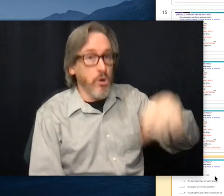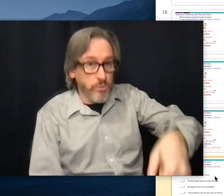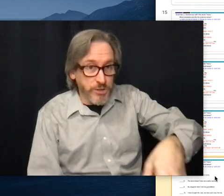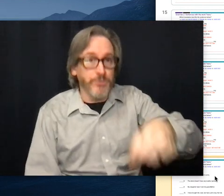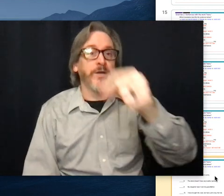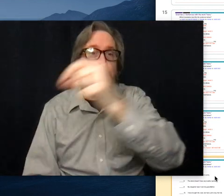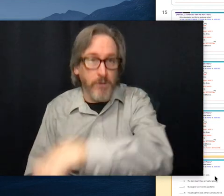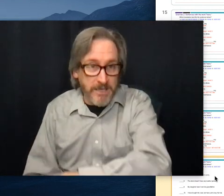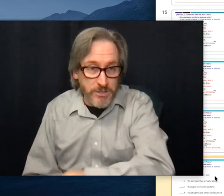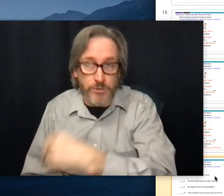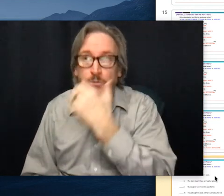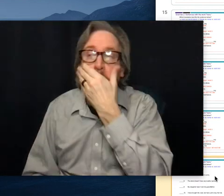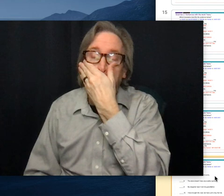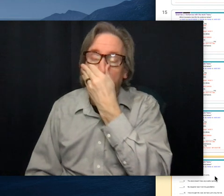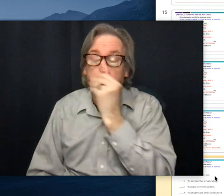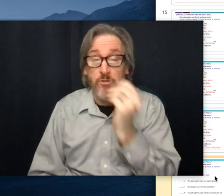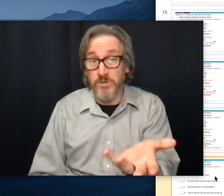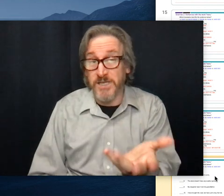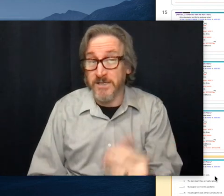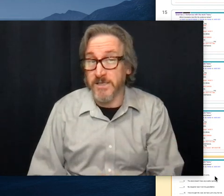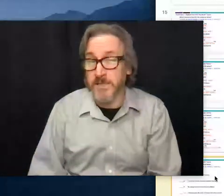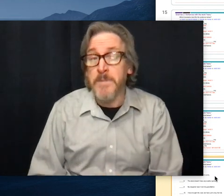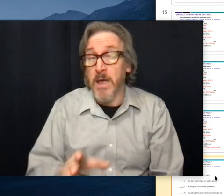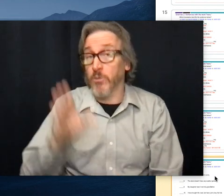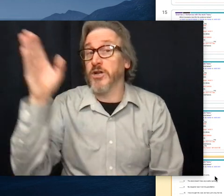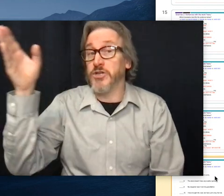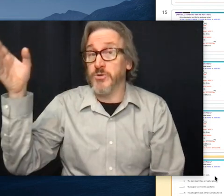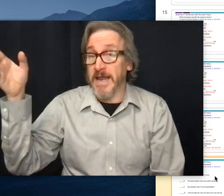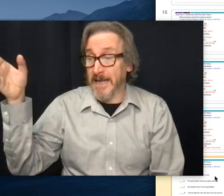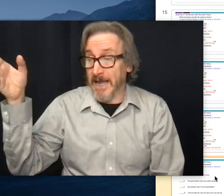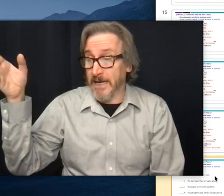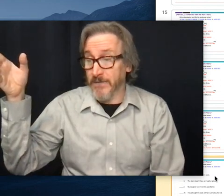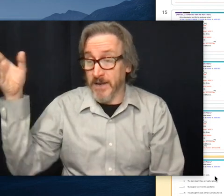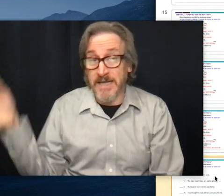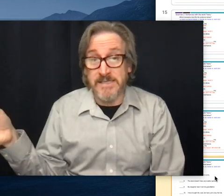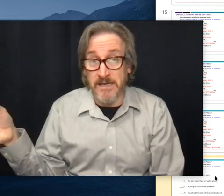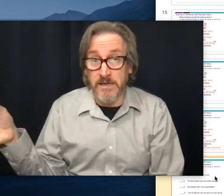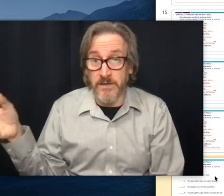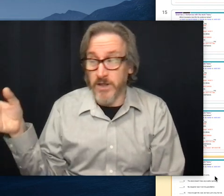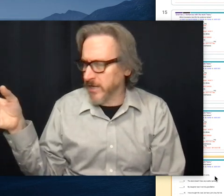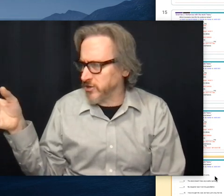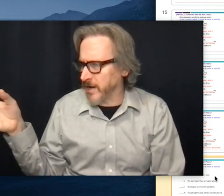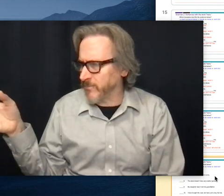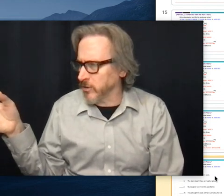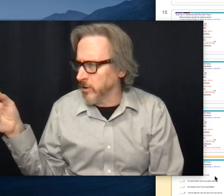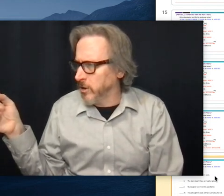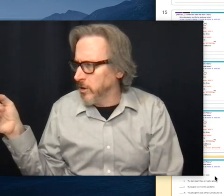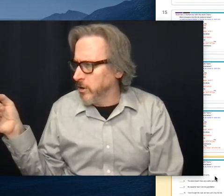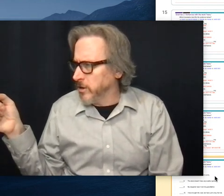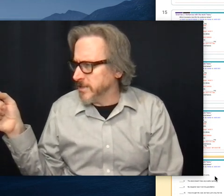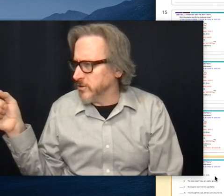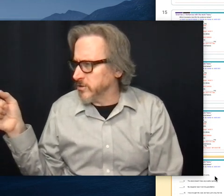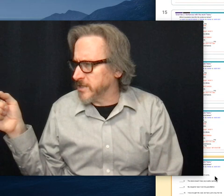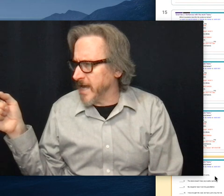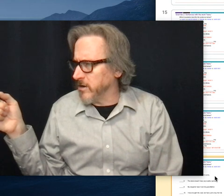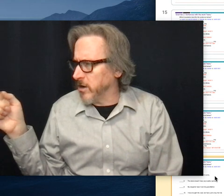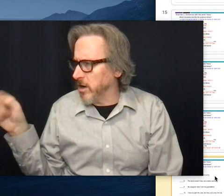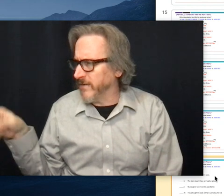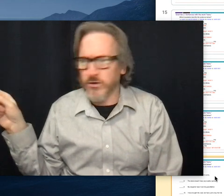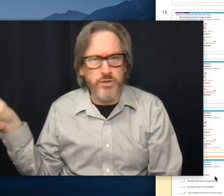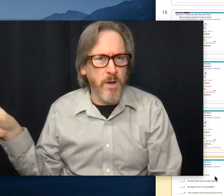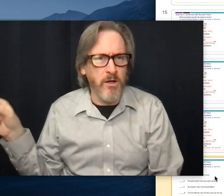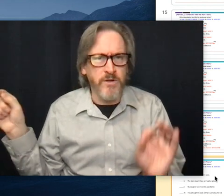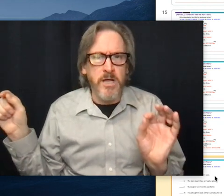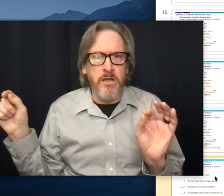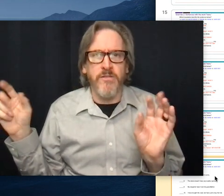to, go to, carry to, those sentences. And we're going to do that again in the next chapter. It's either 10,